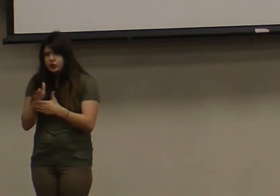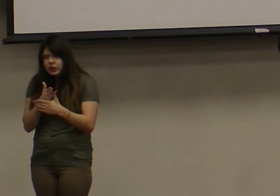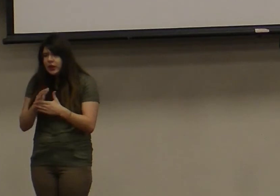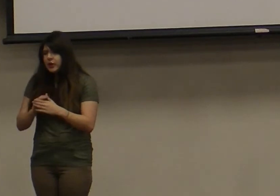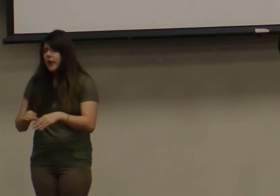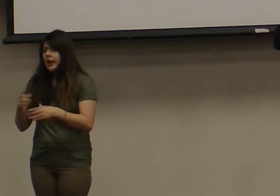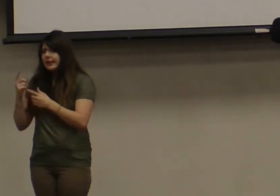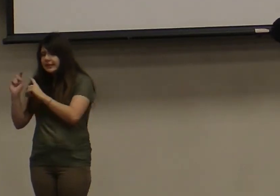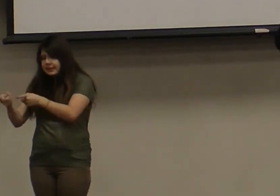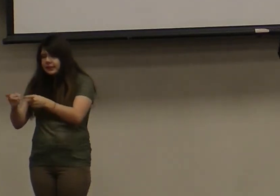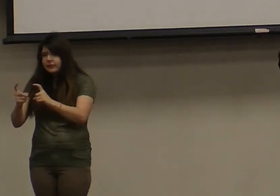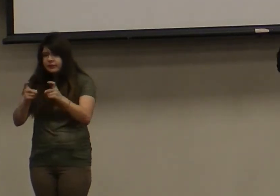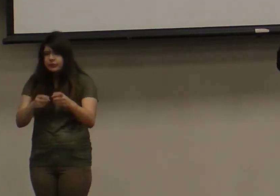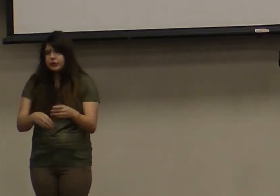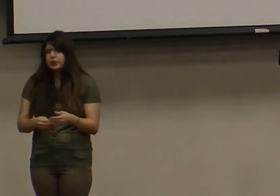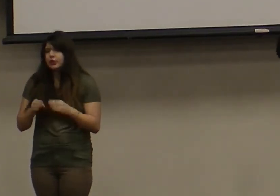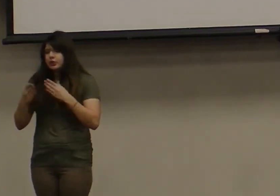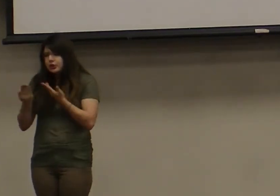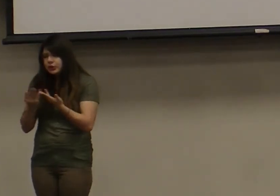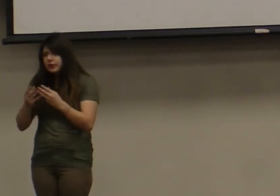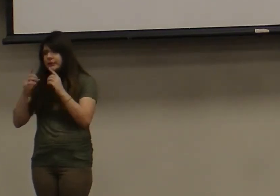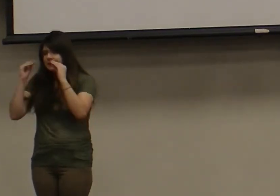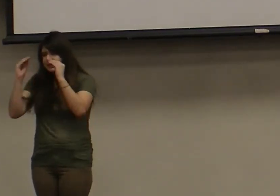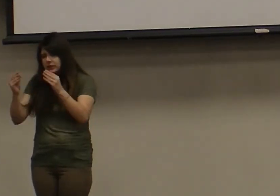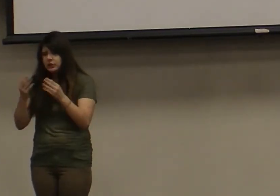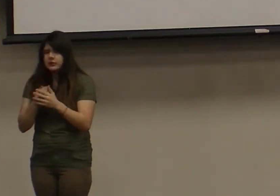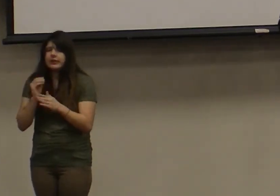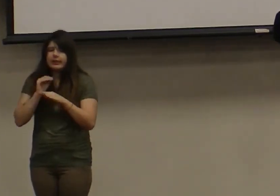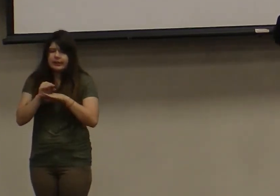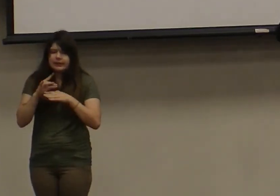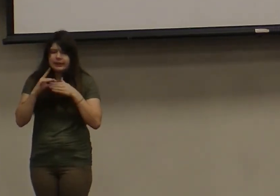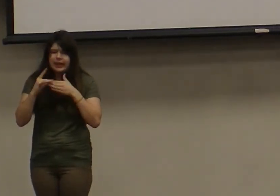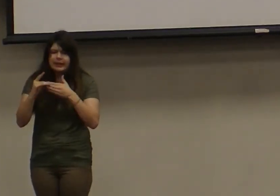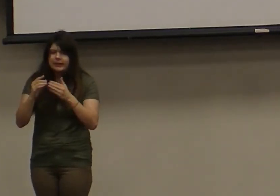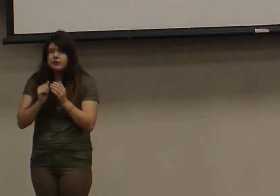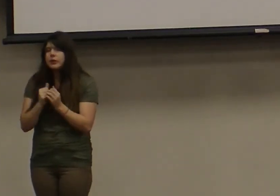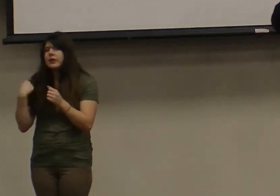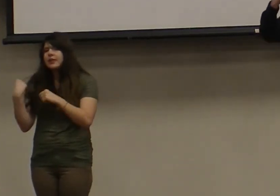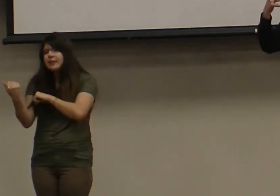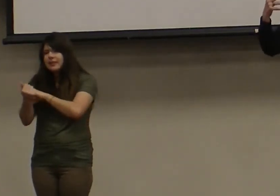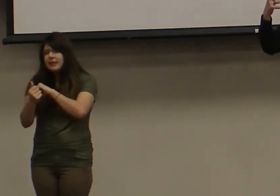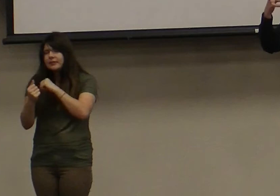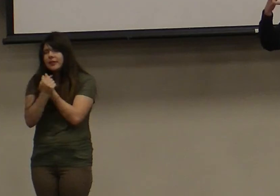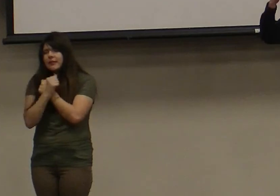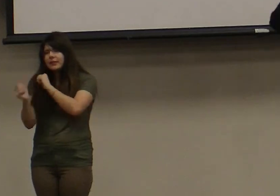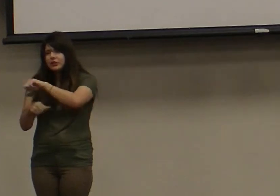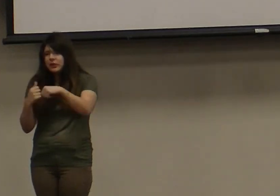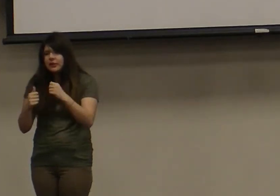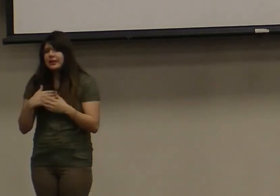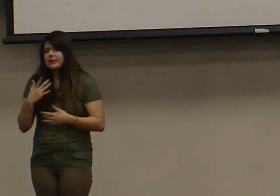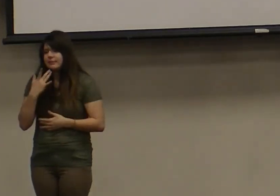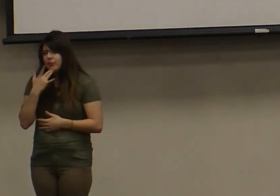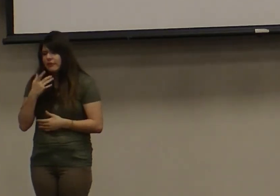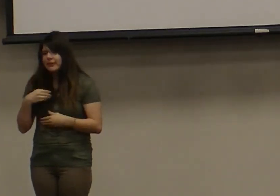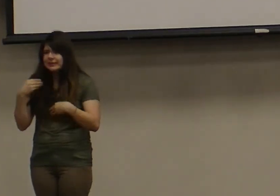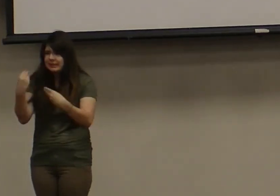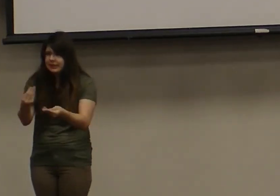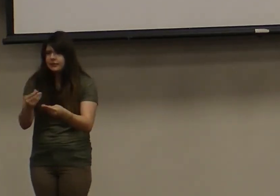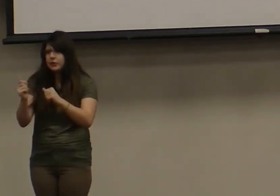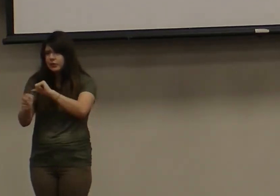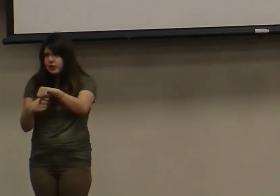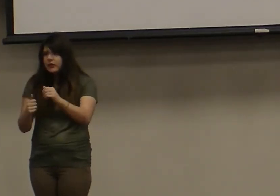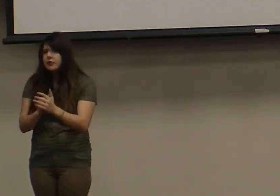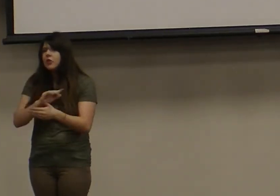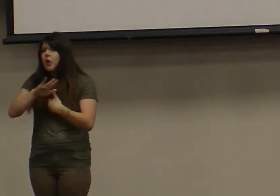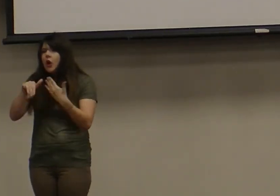and teaching and exhortation and giving and guidance and mercy. We're to love one another. We are to give preference to one another. Those are all one another